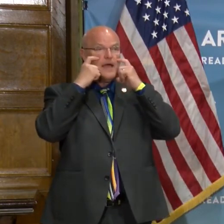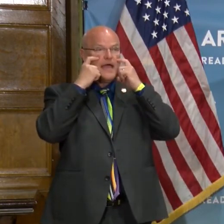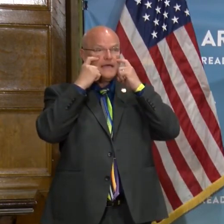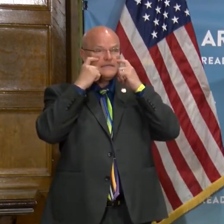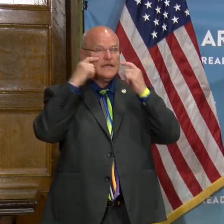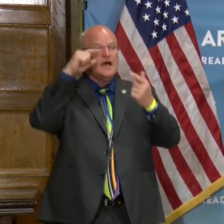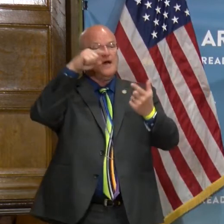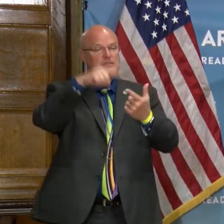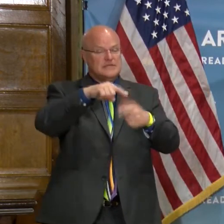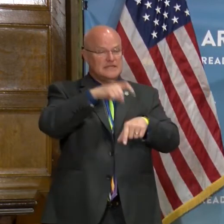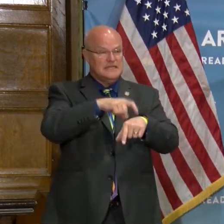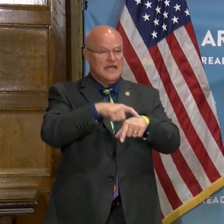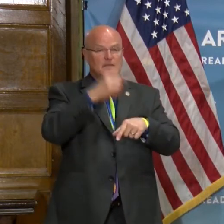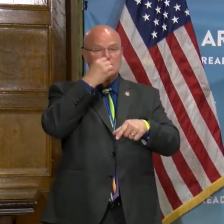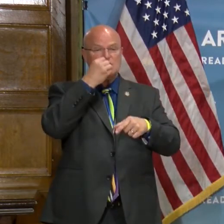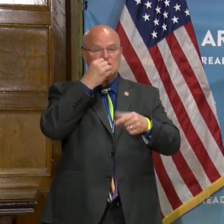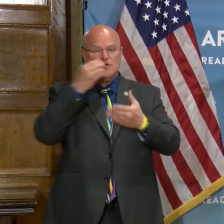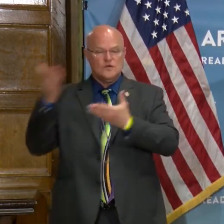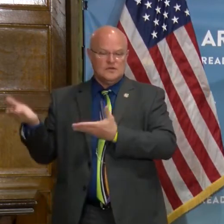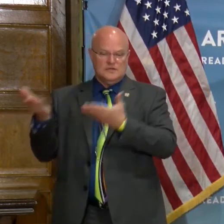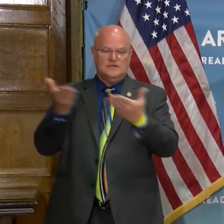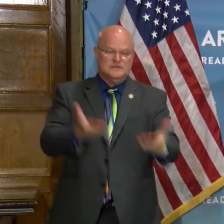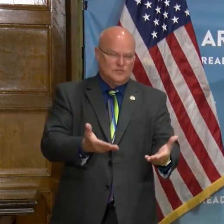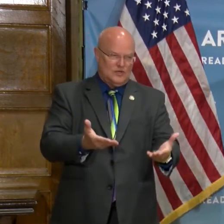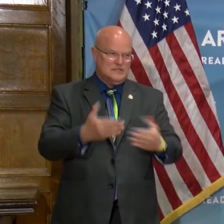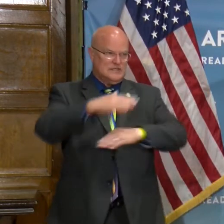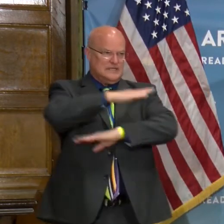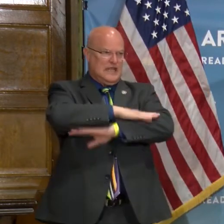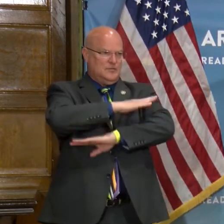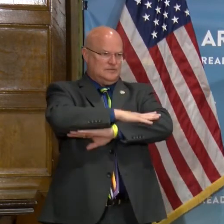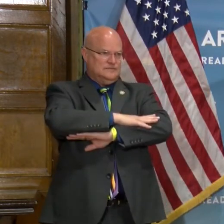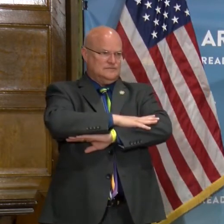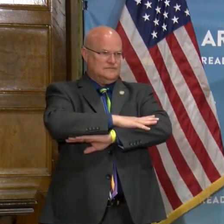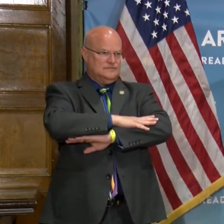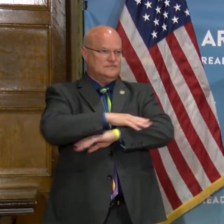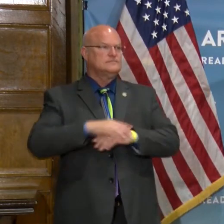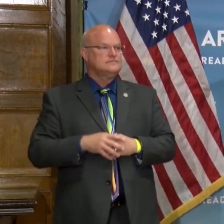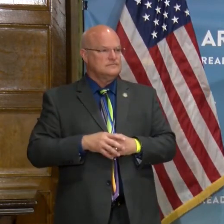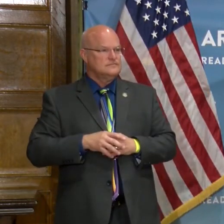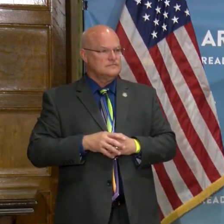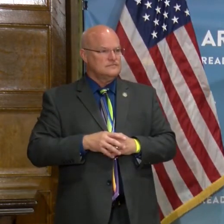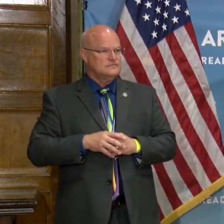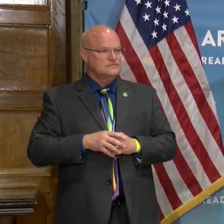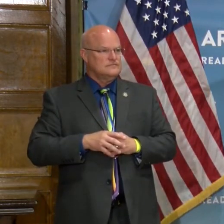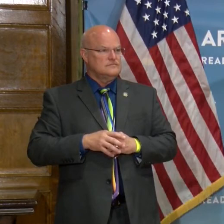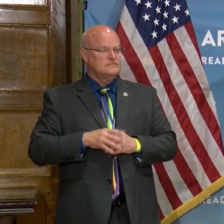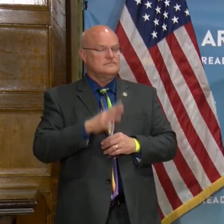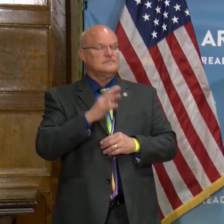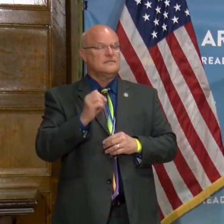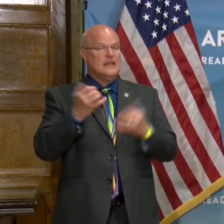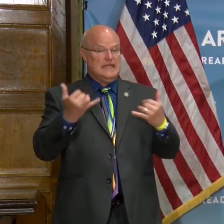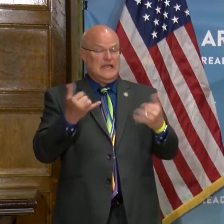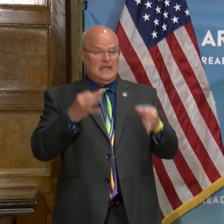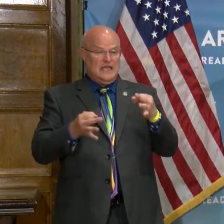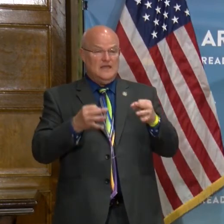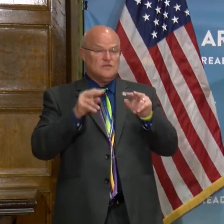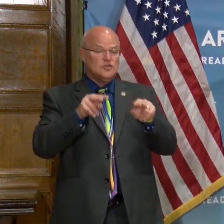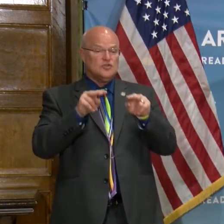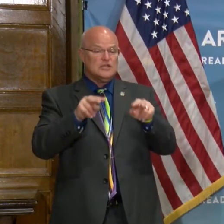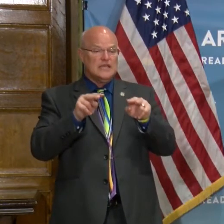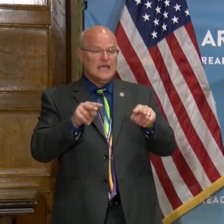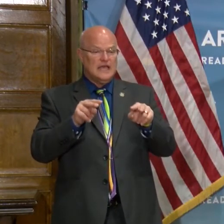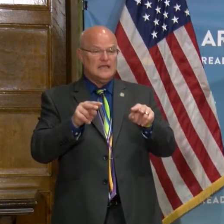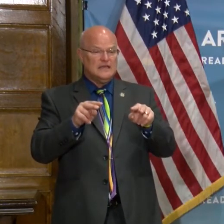up until the time the food or drink the order is taken or they're served. And now if you're looking